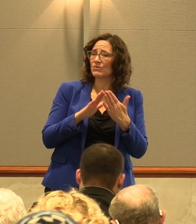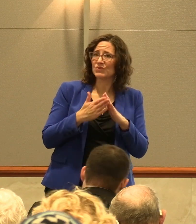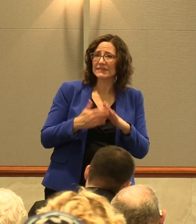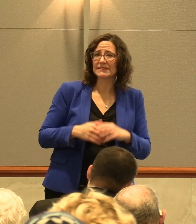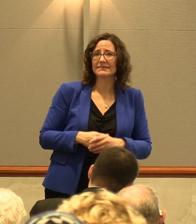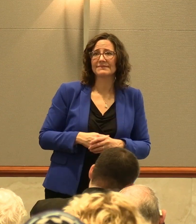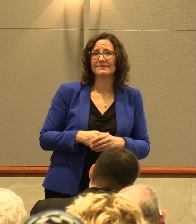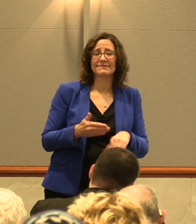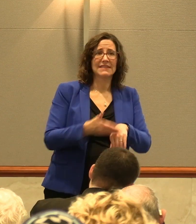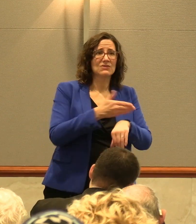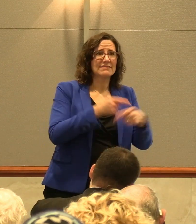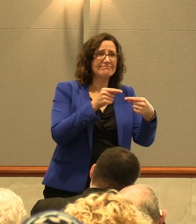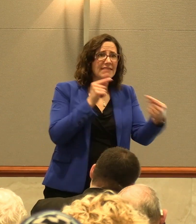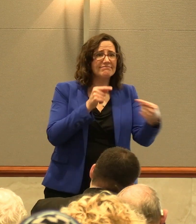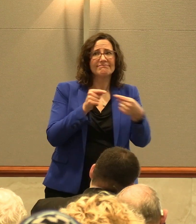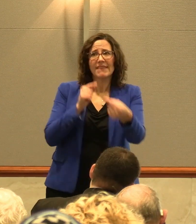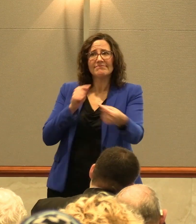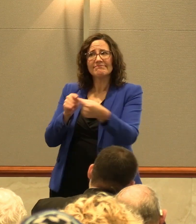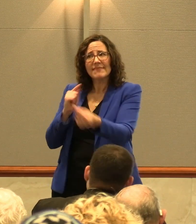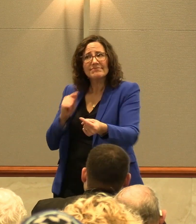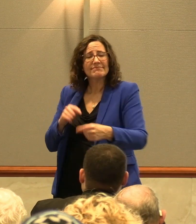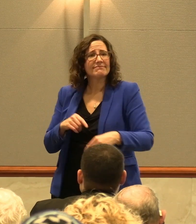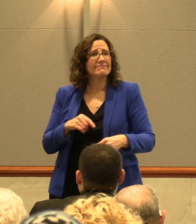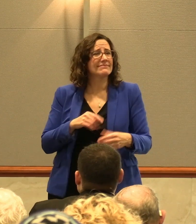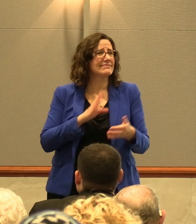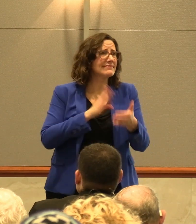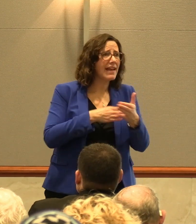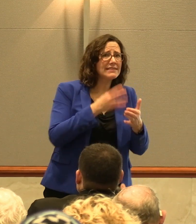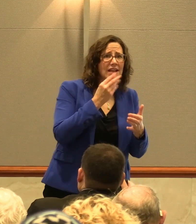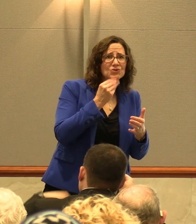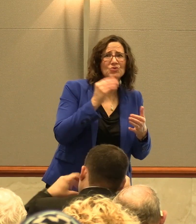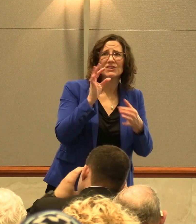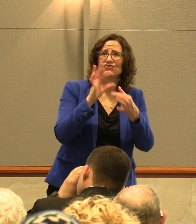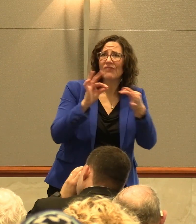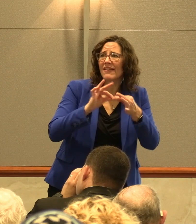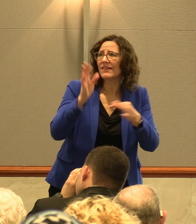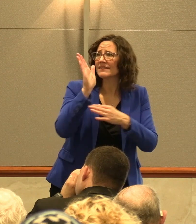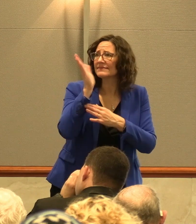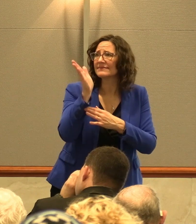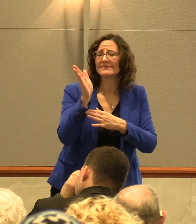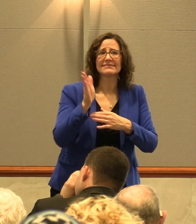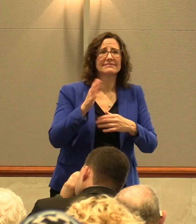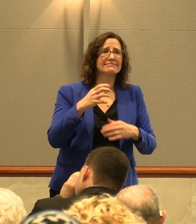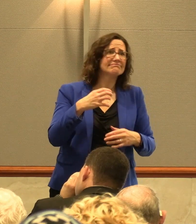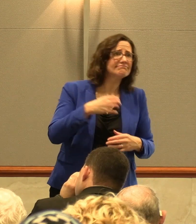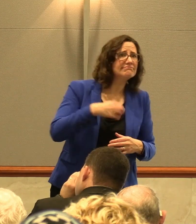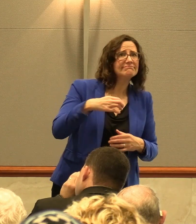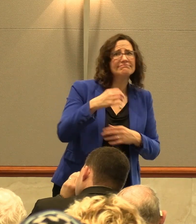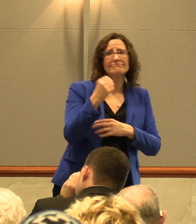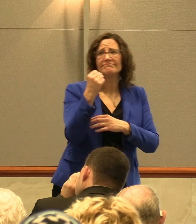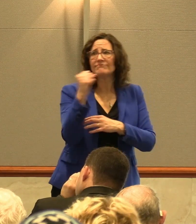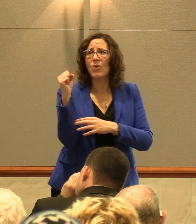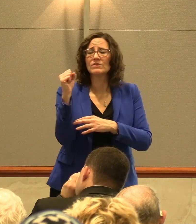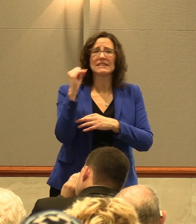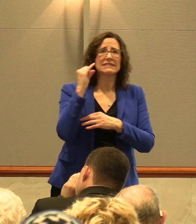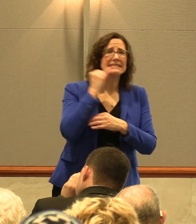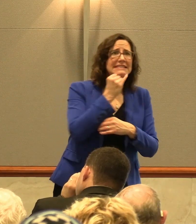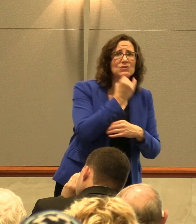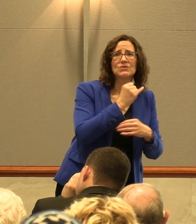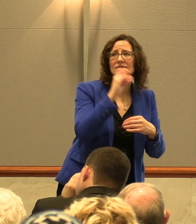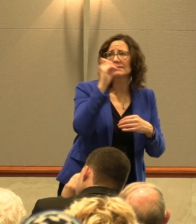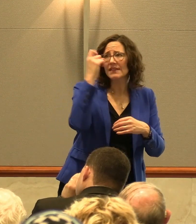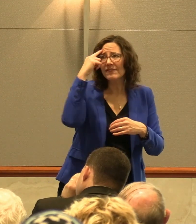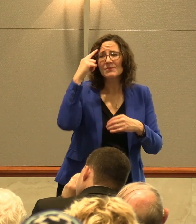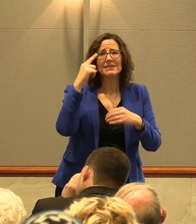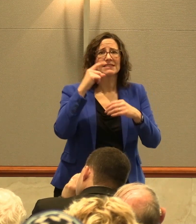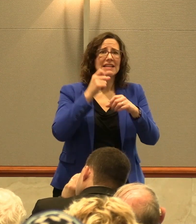facing increased polarization and anti-Jewish rhetoric and ongoing protests and friction in Israel's government and the